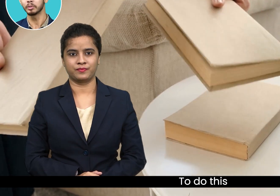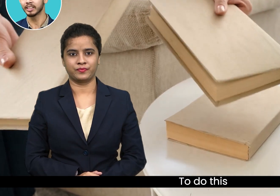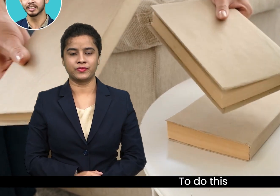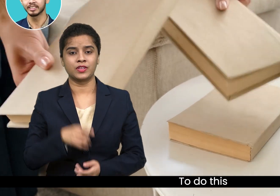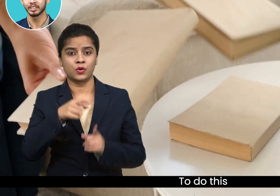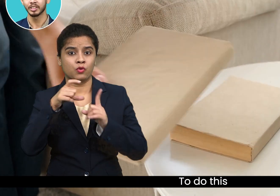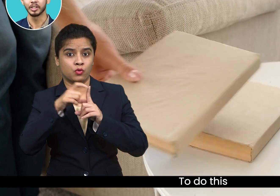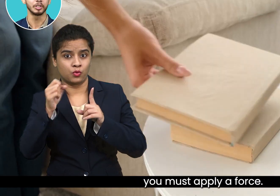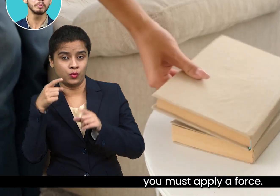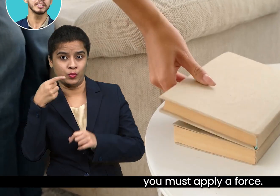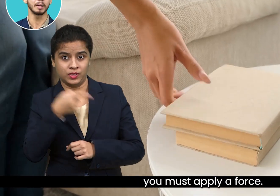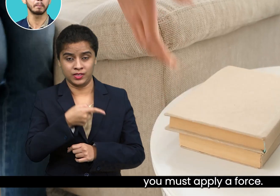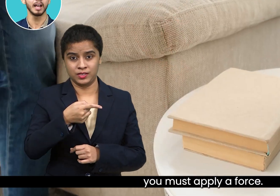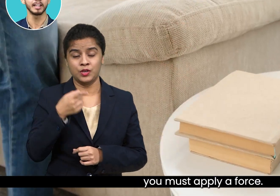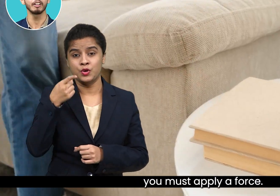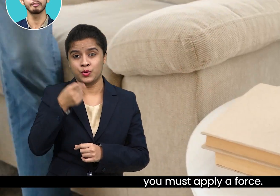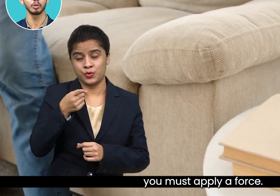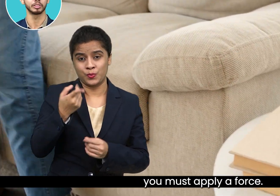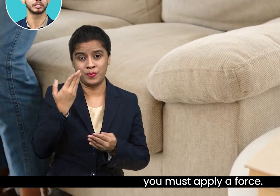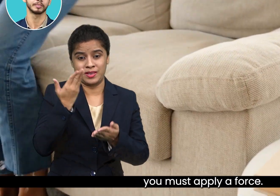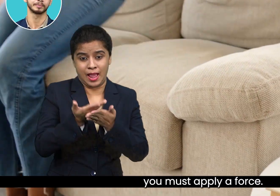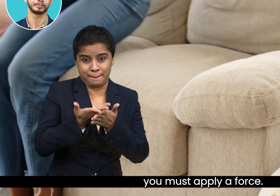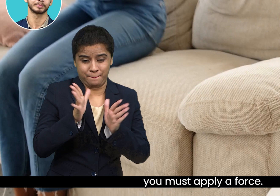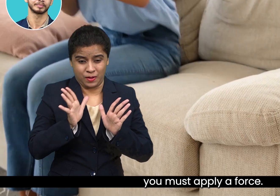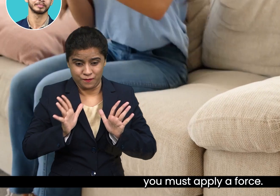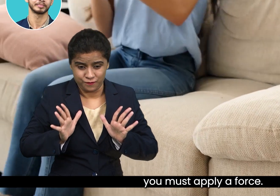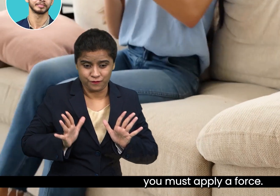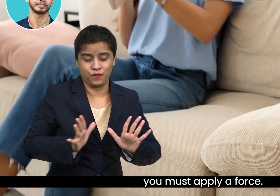To do this, you must apply a force.